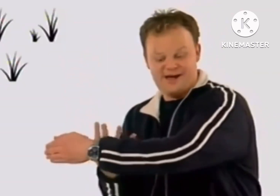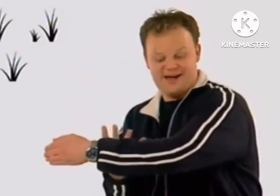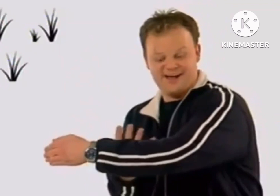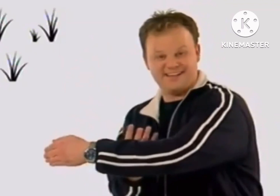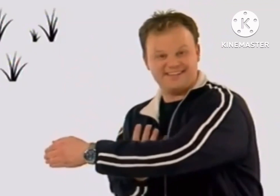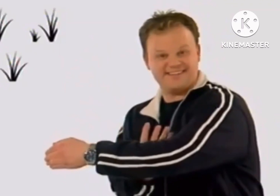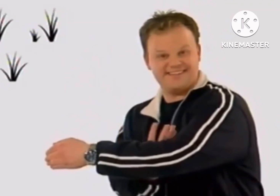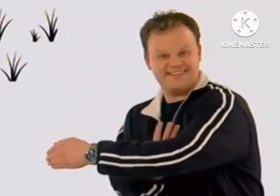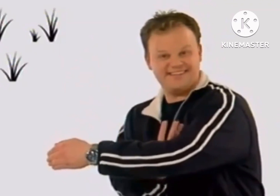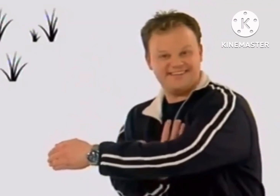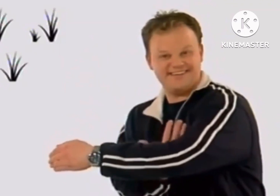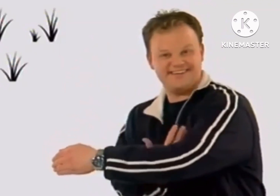Grass.